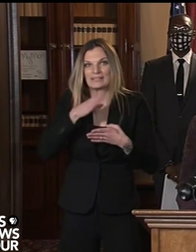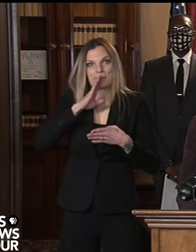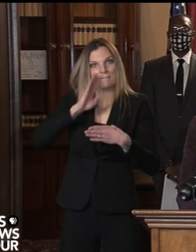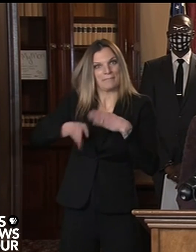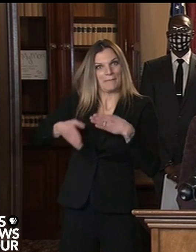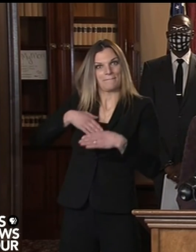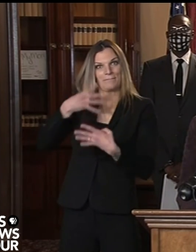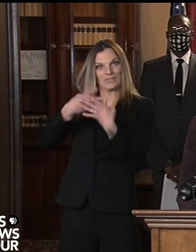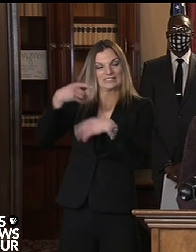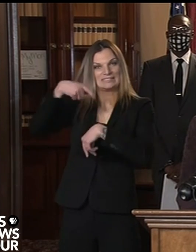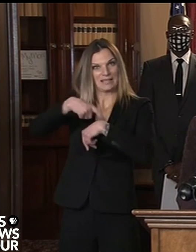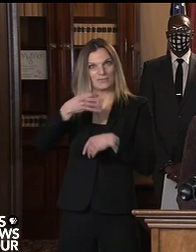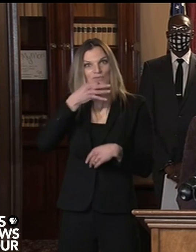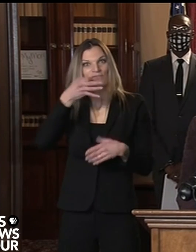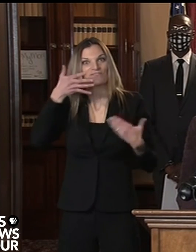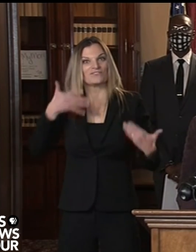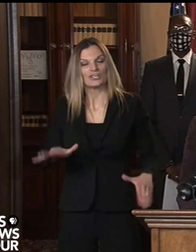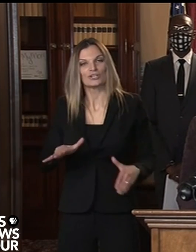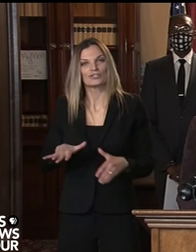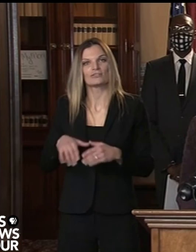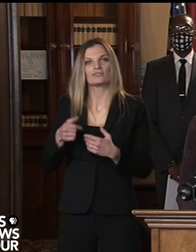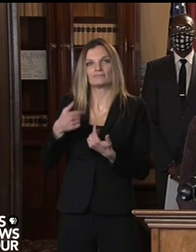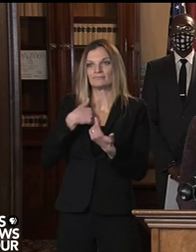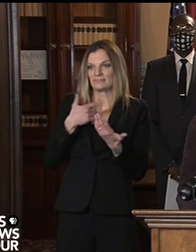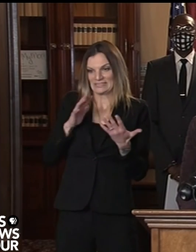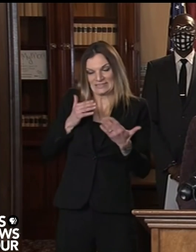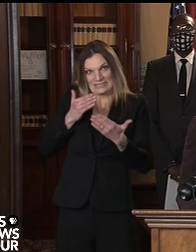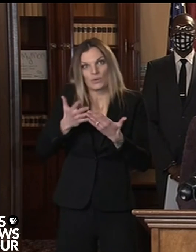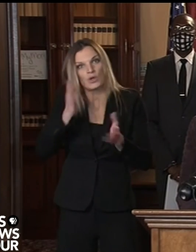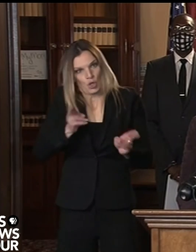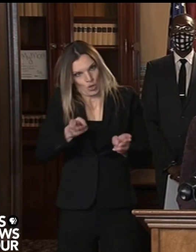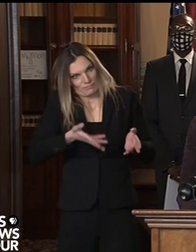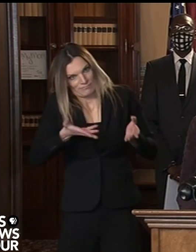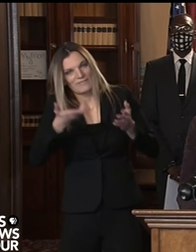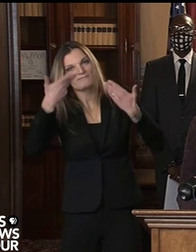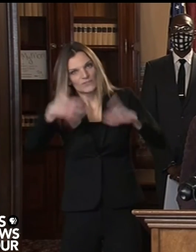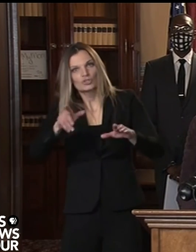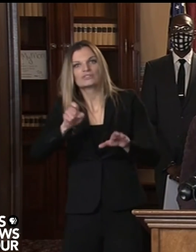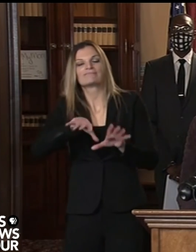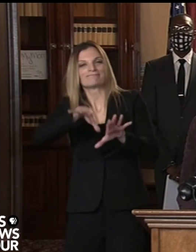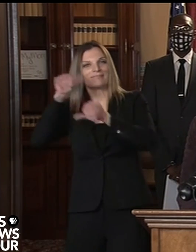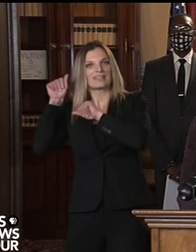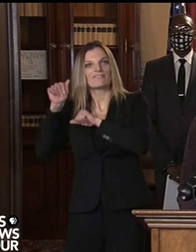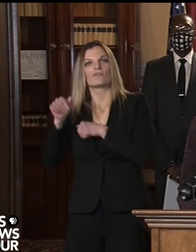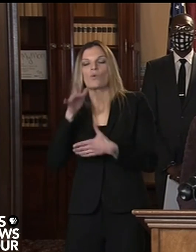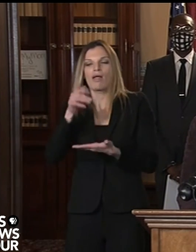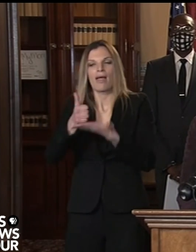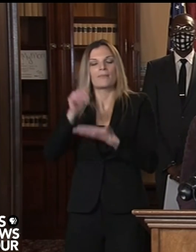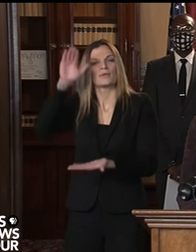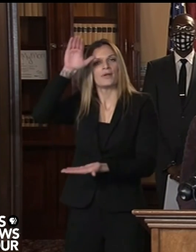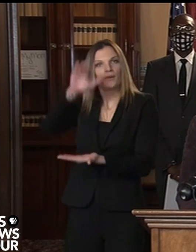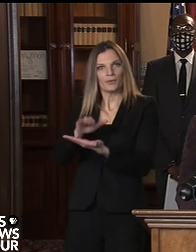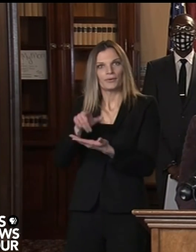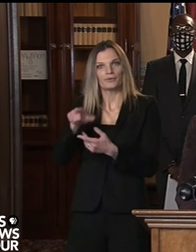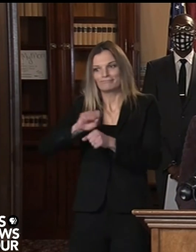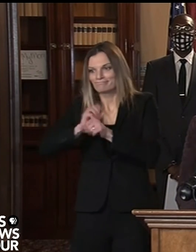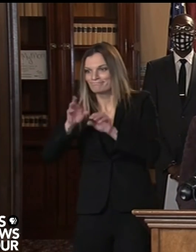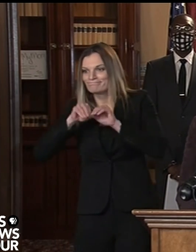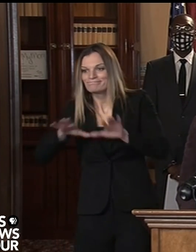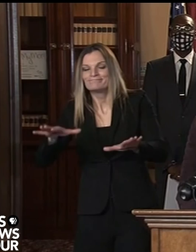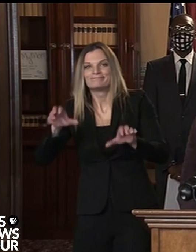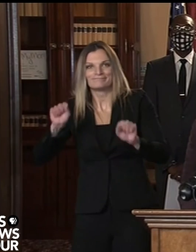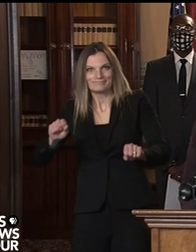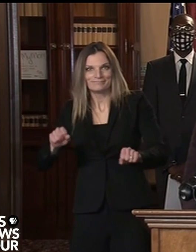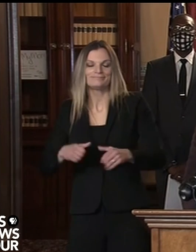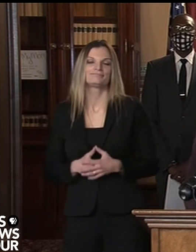time through the system as quickly as possible, and that has alleviated some of the population question that